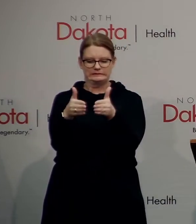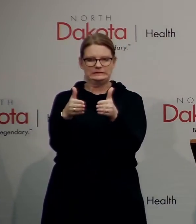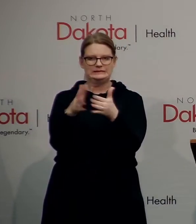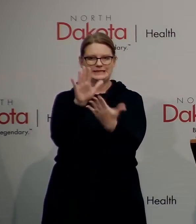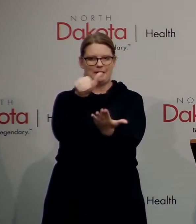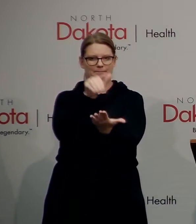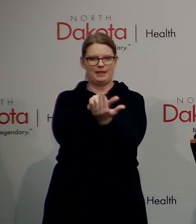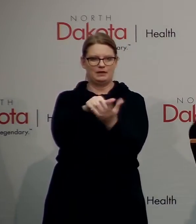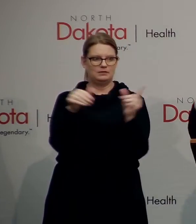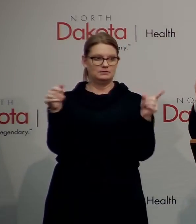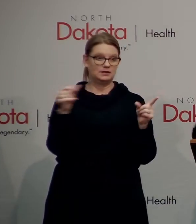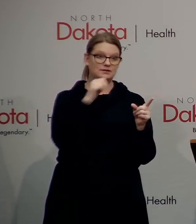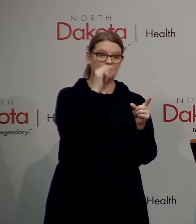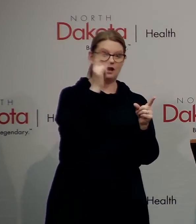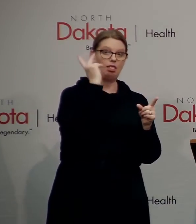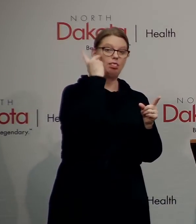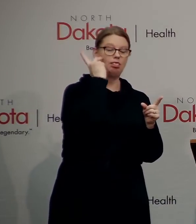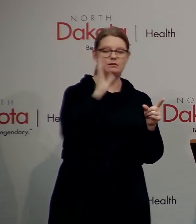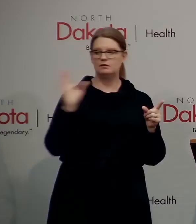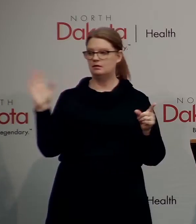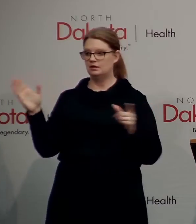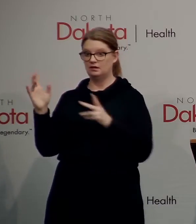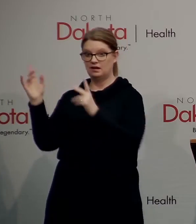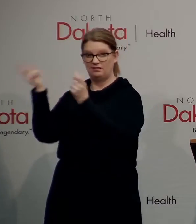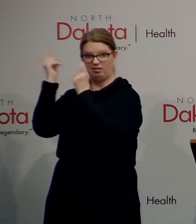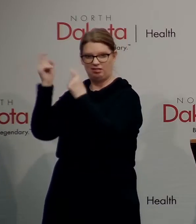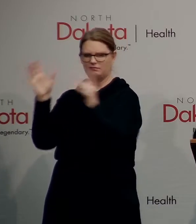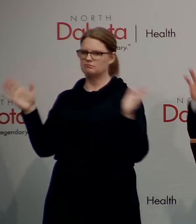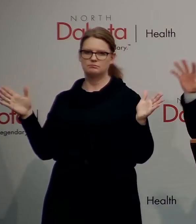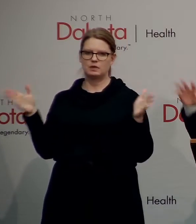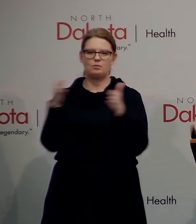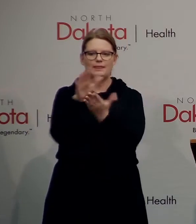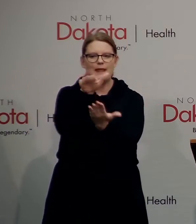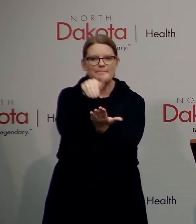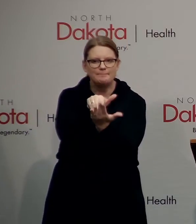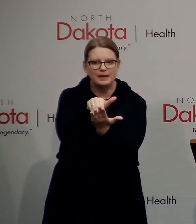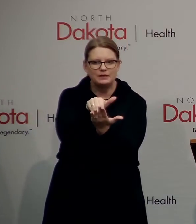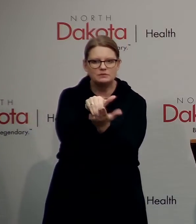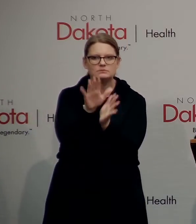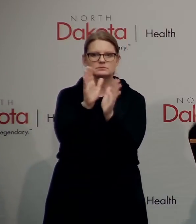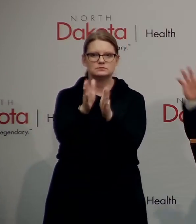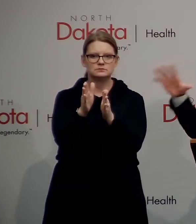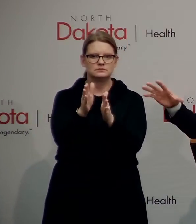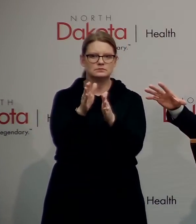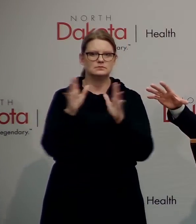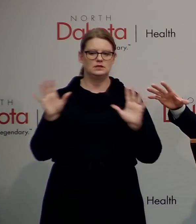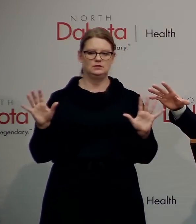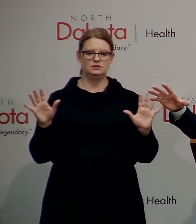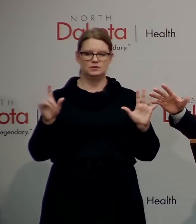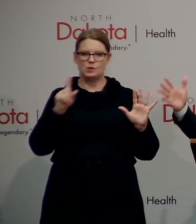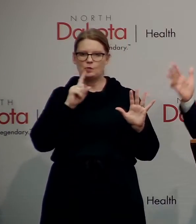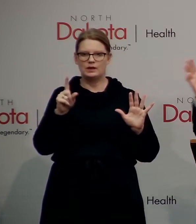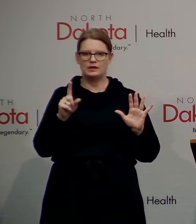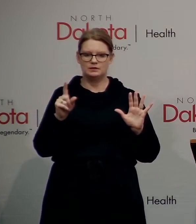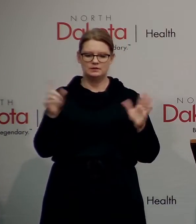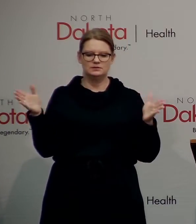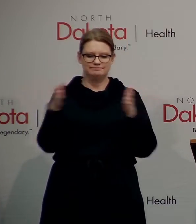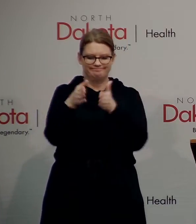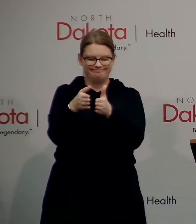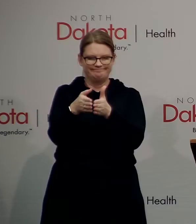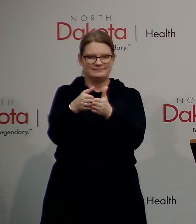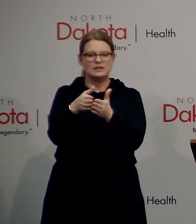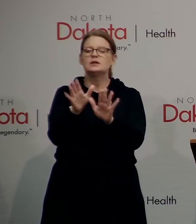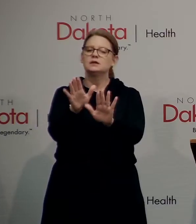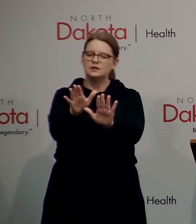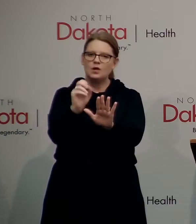to that state of calm, and we want to have and away from either denial and cynicism or just pure panic. We want to get people to